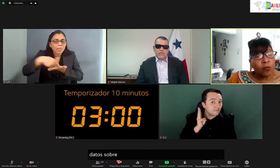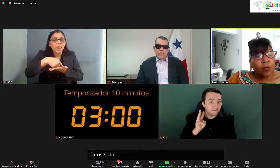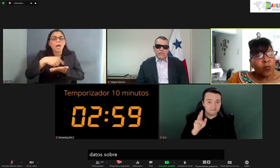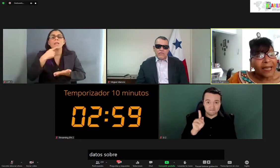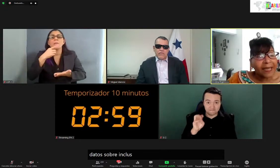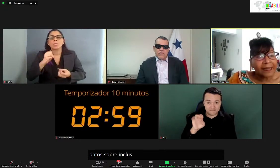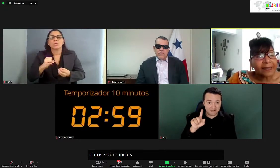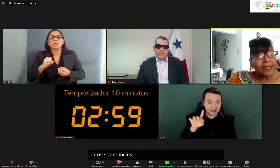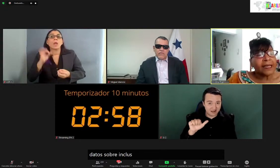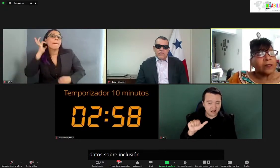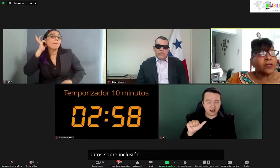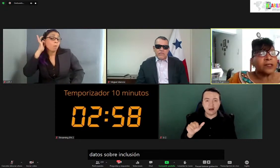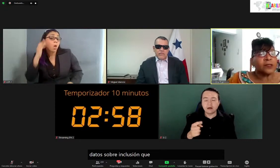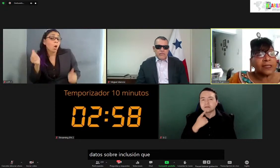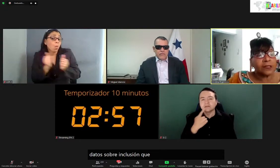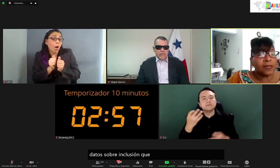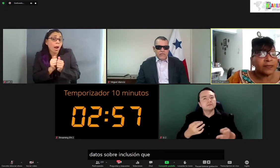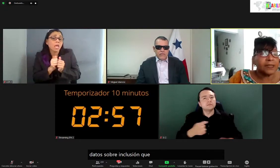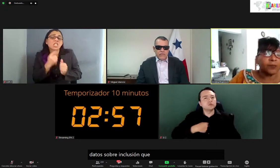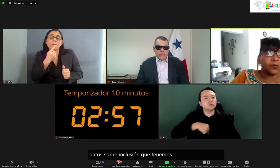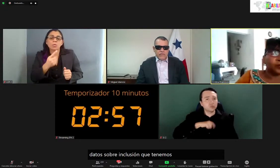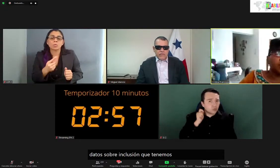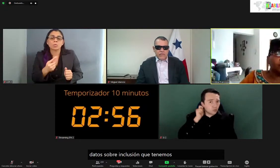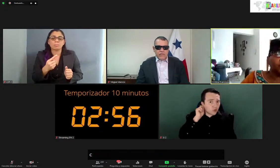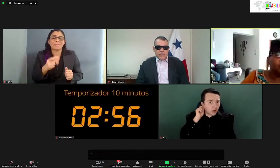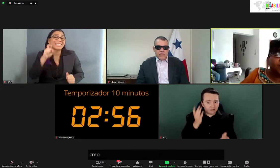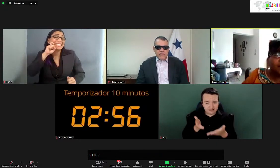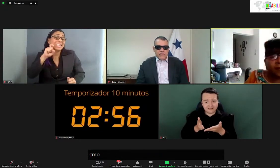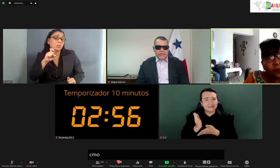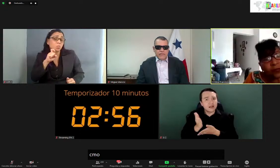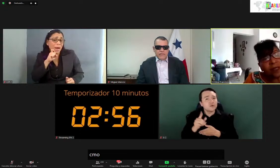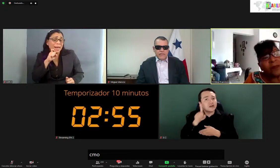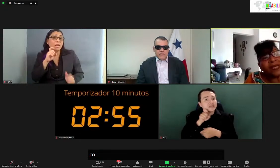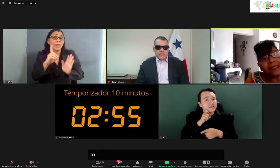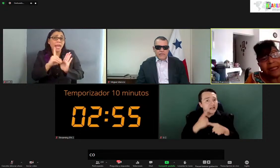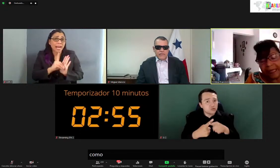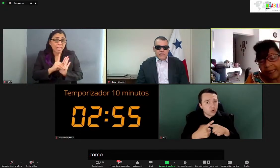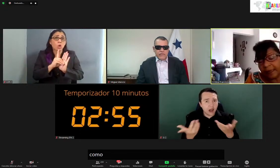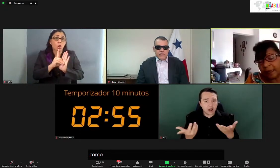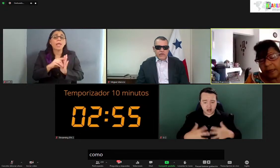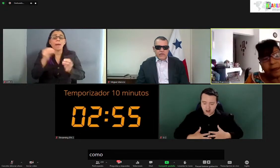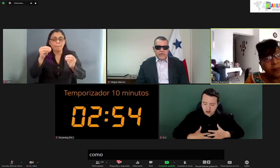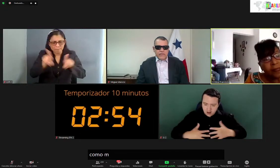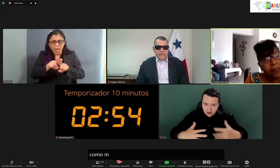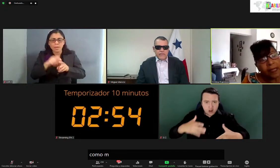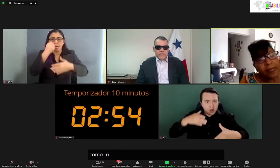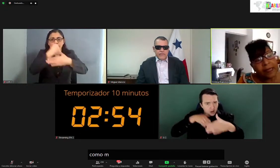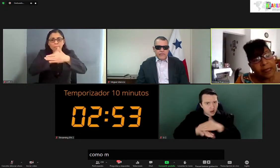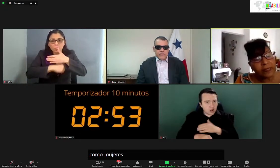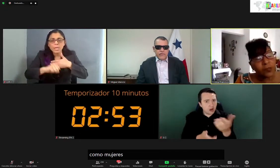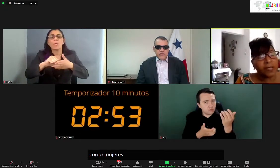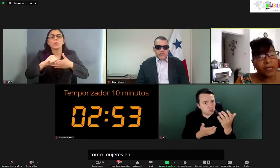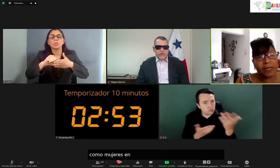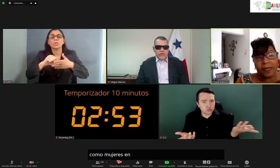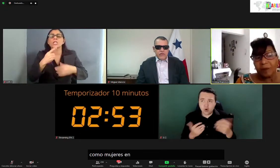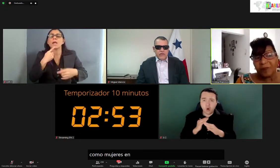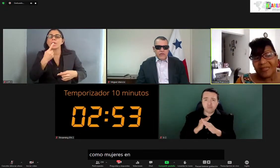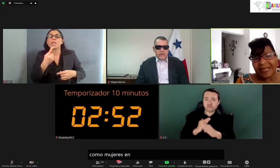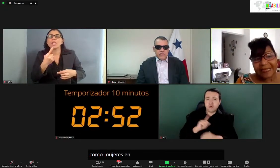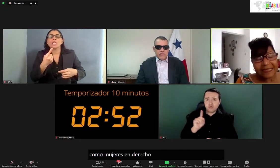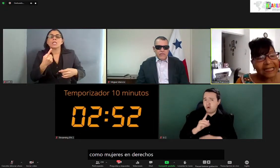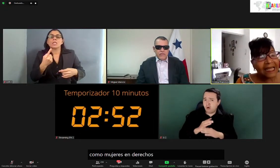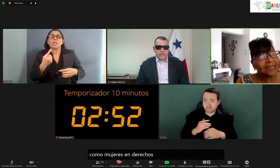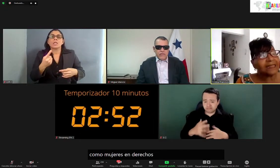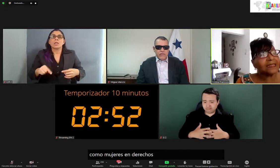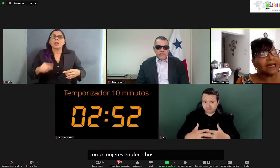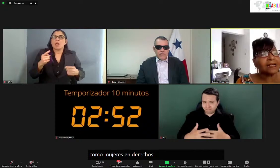she talked about data on the exclusion we have as women in sexual reproductive rights it's not only